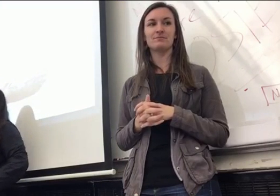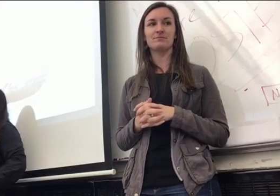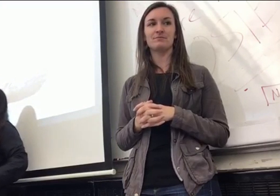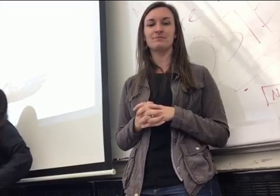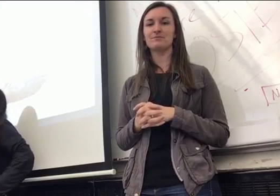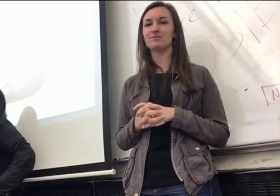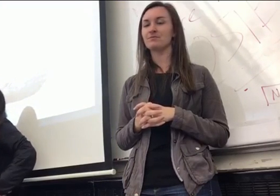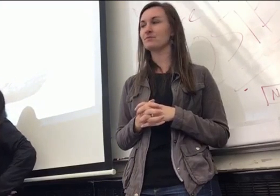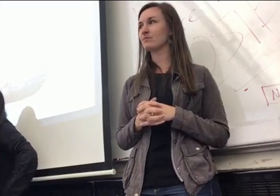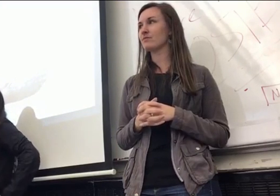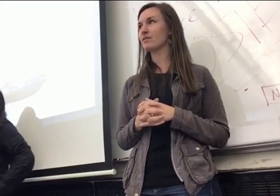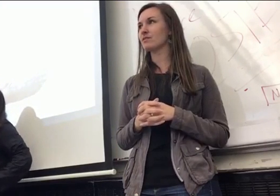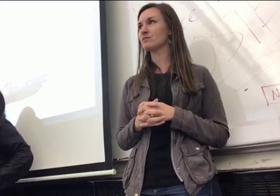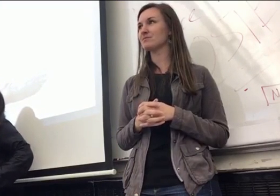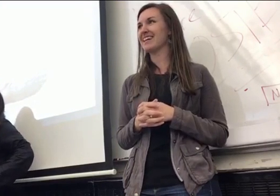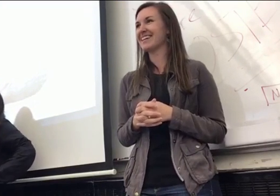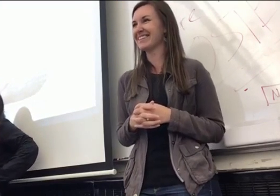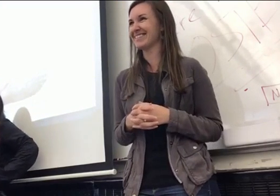That's probably a good